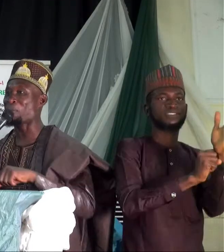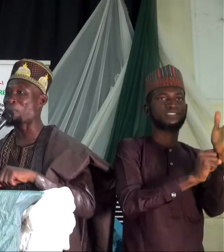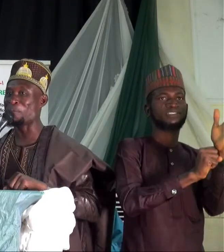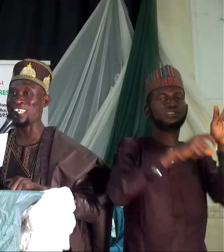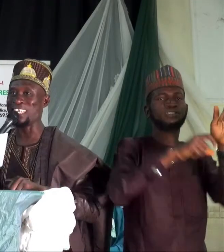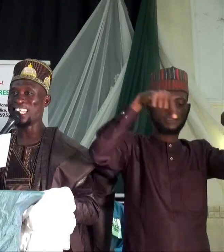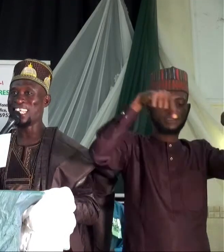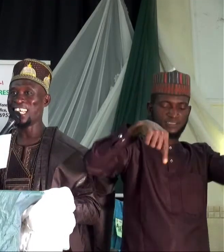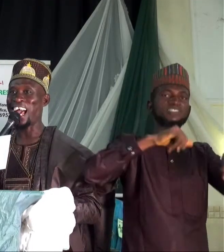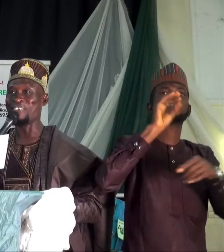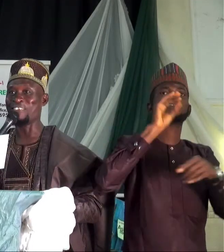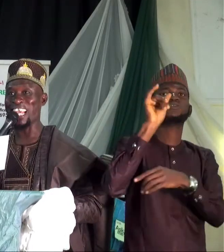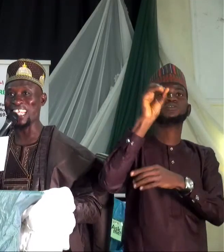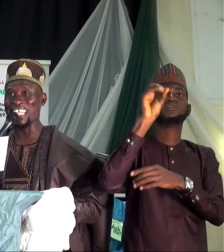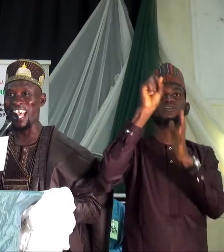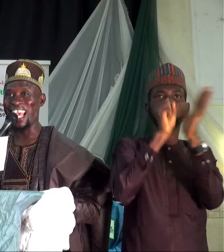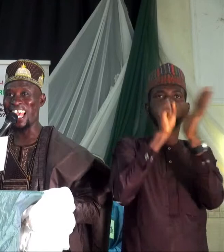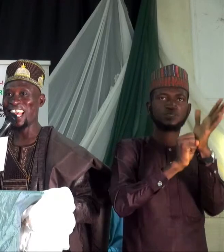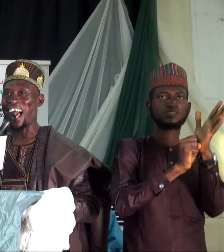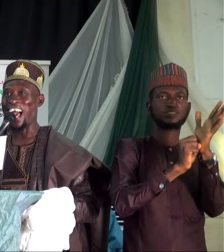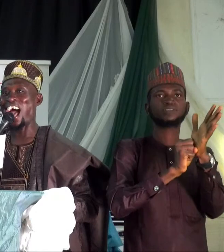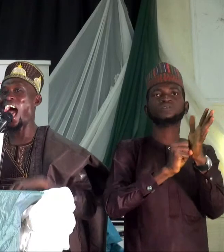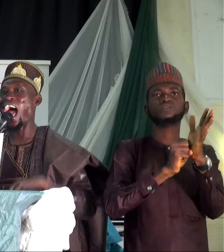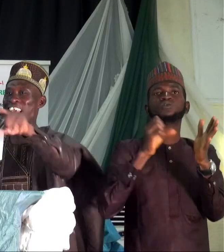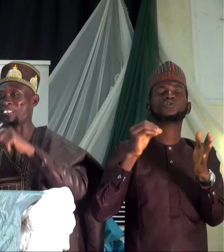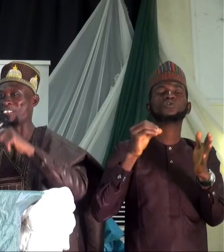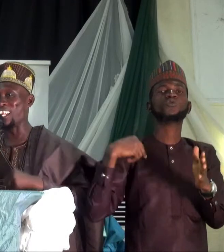baby. I better get here.